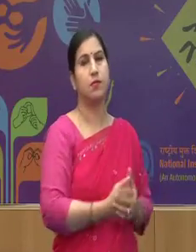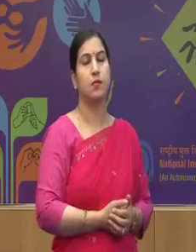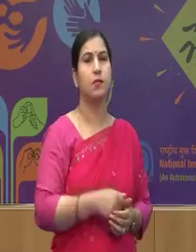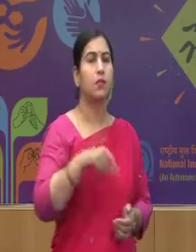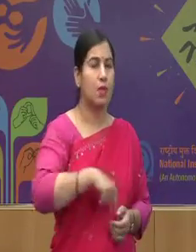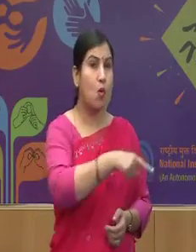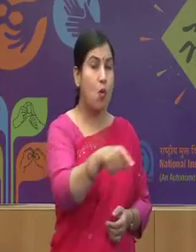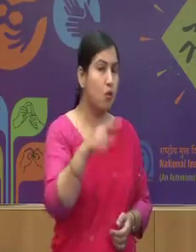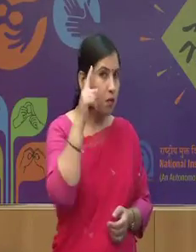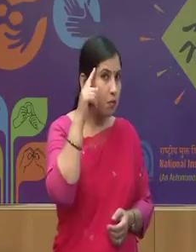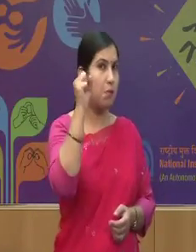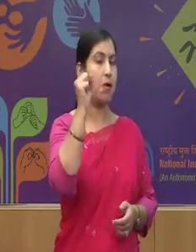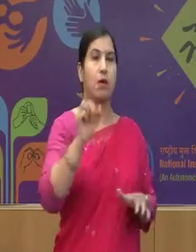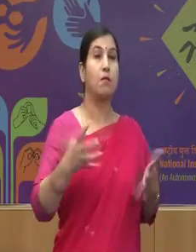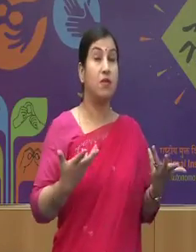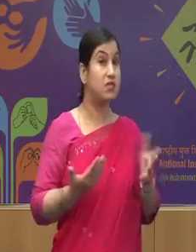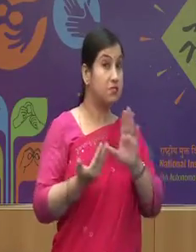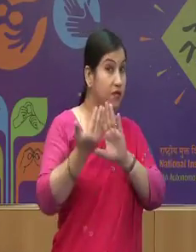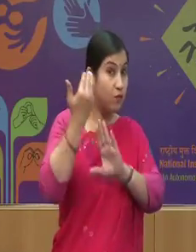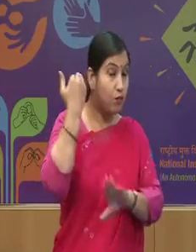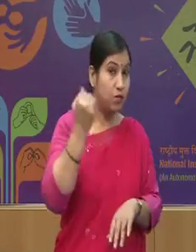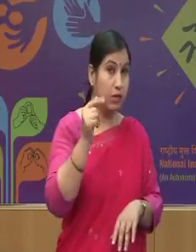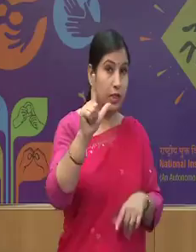Here we should remember that League of Nations,